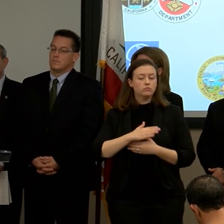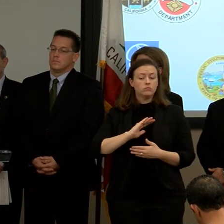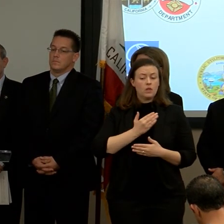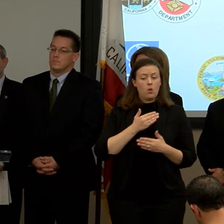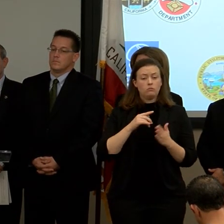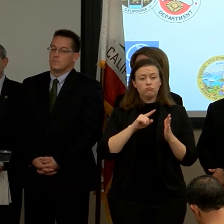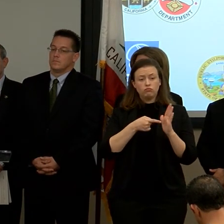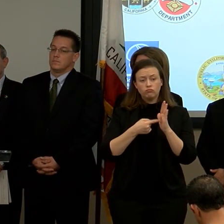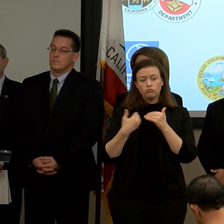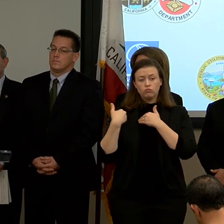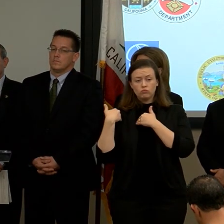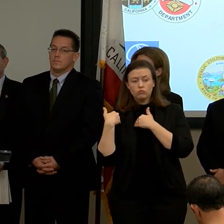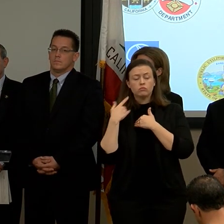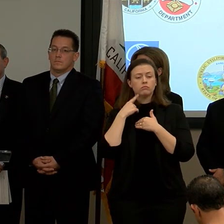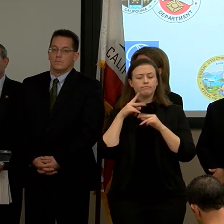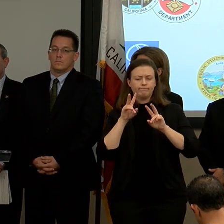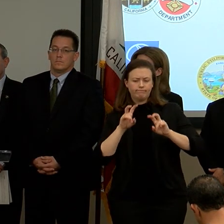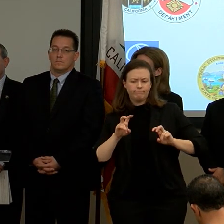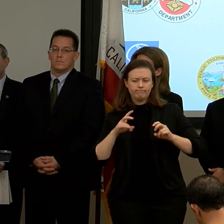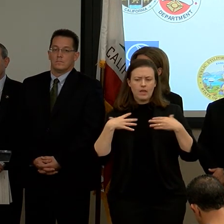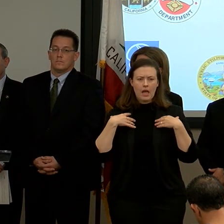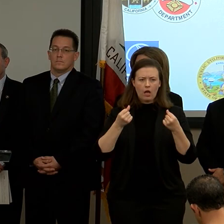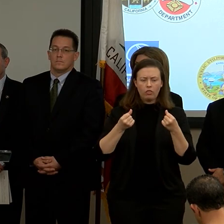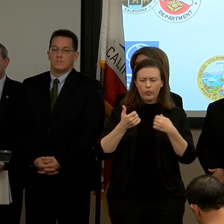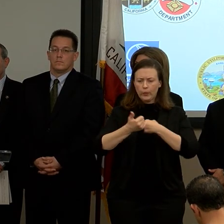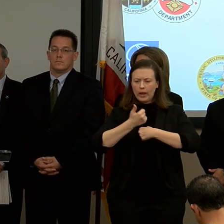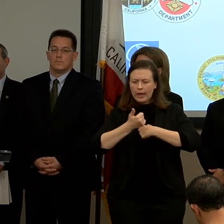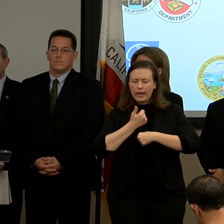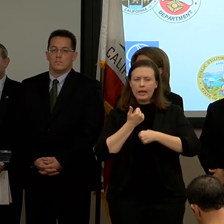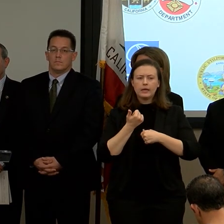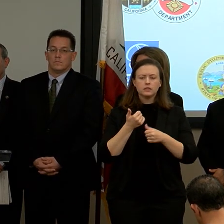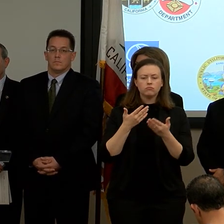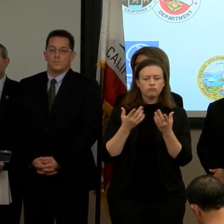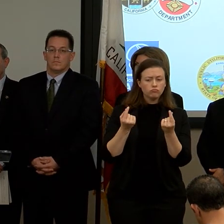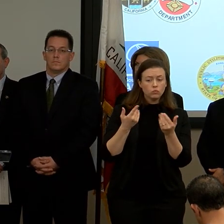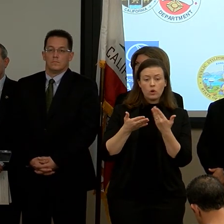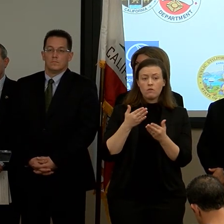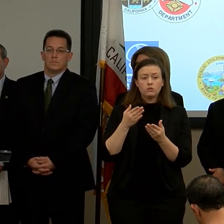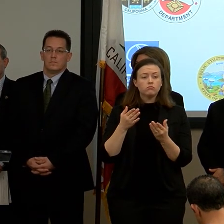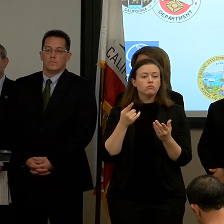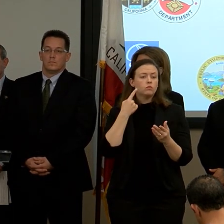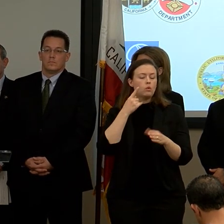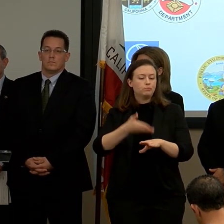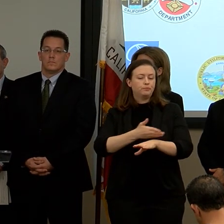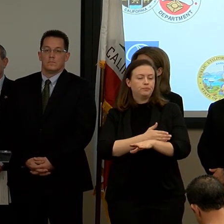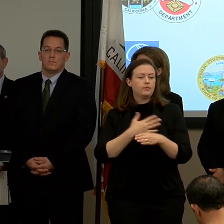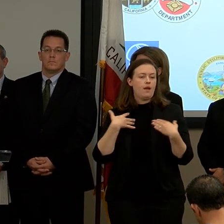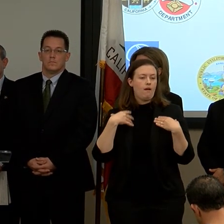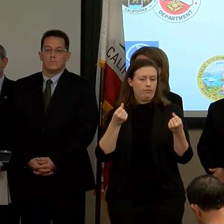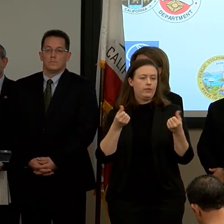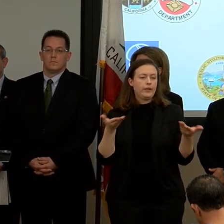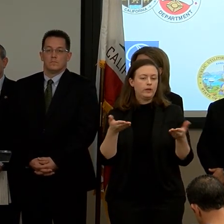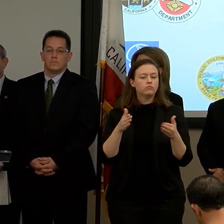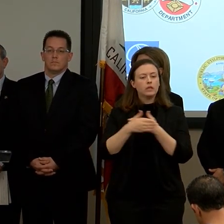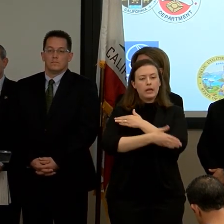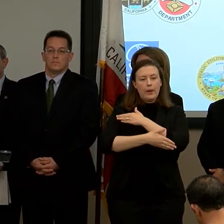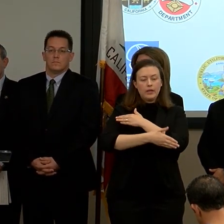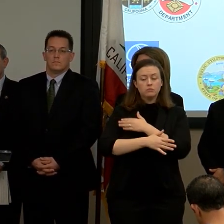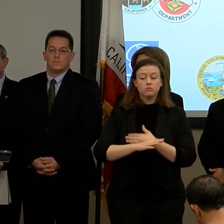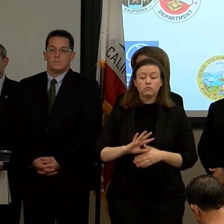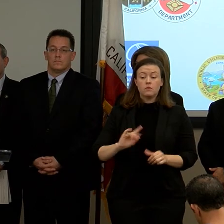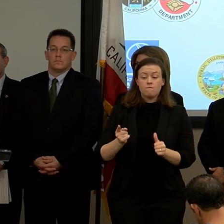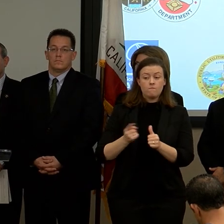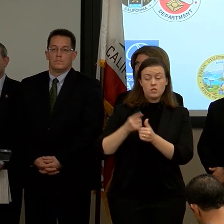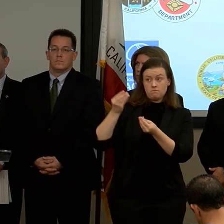assess health threats and to do all that's needed to protect and improve health here in the county. So since we were first